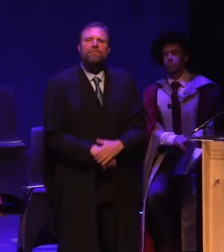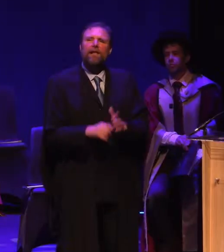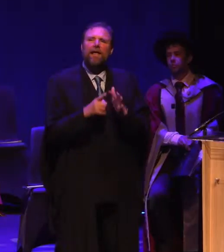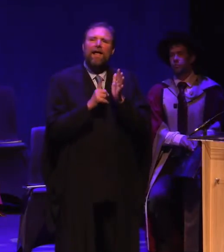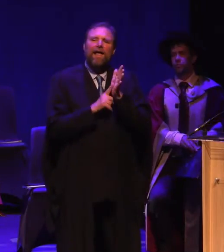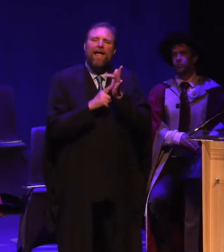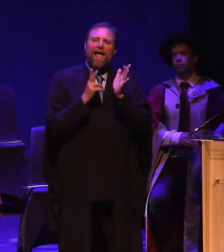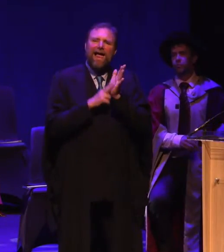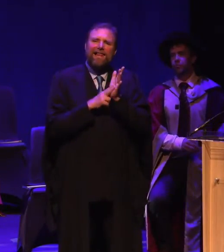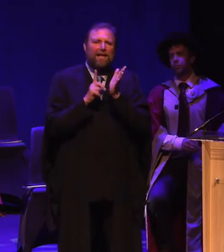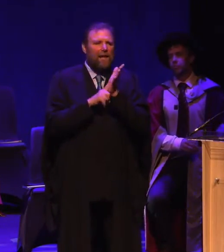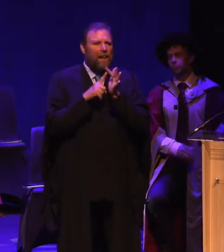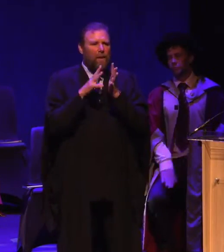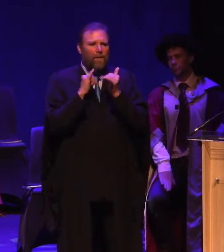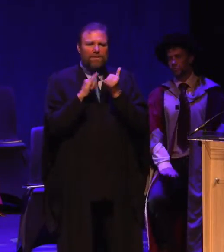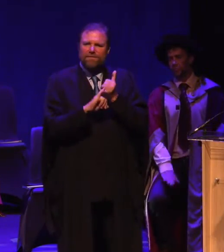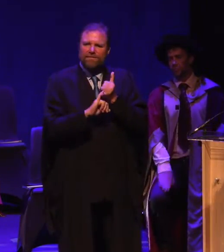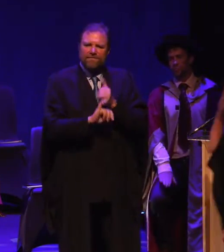Ellen Lewis.